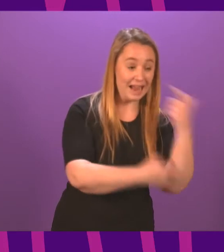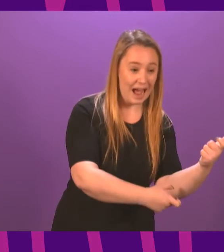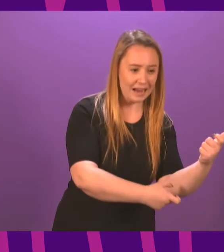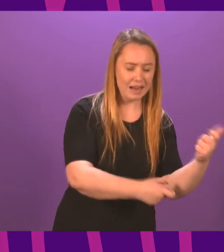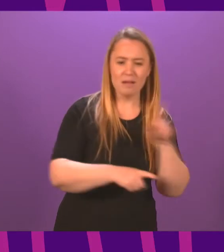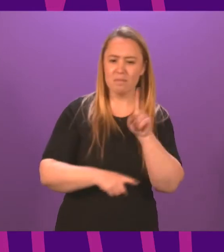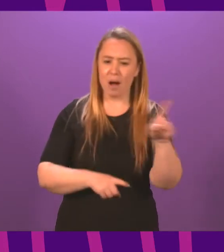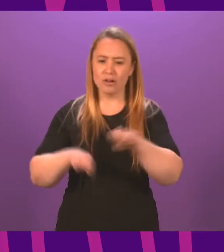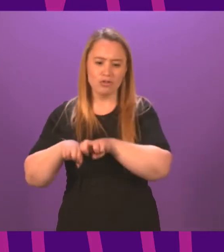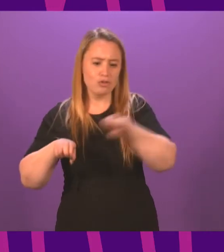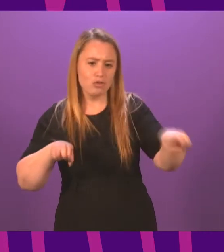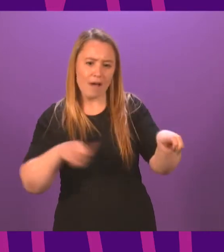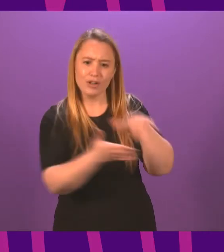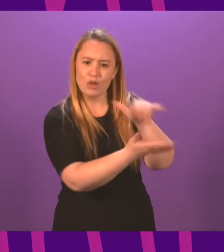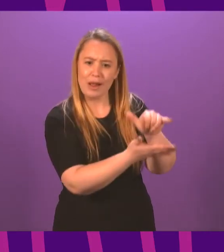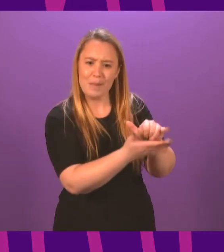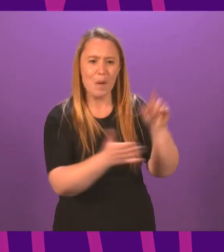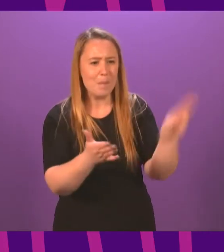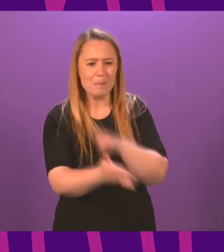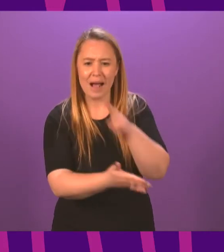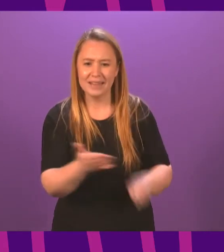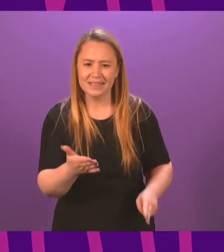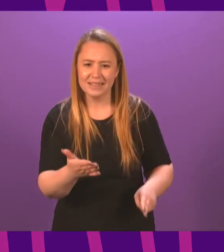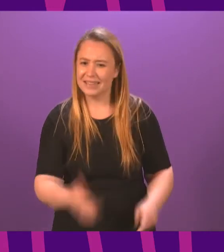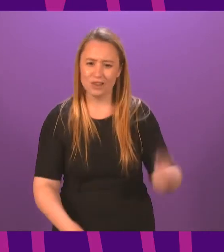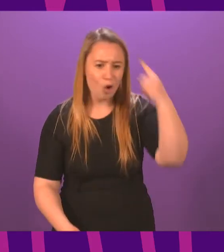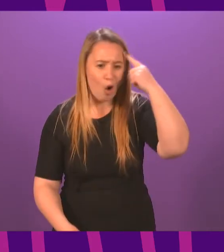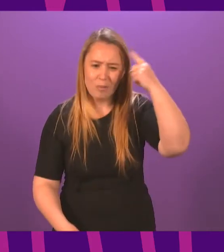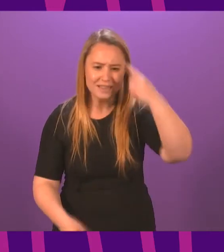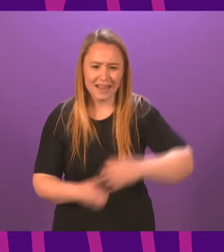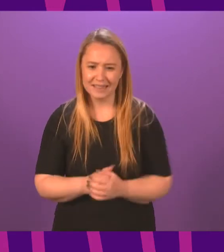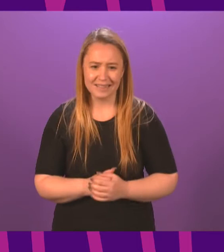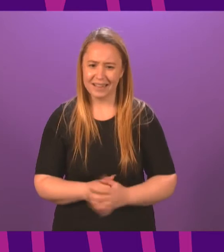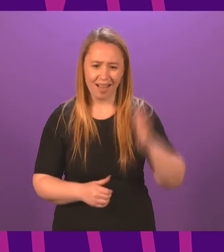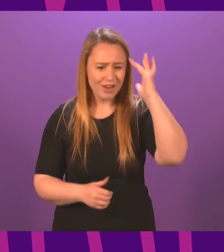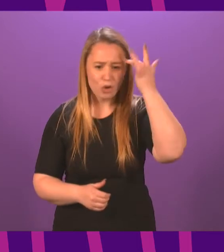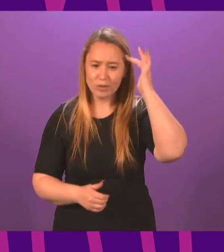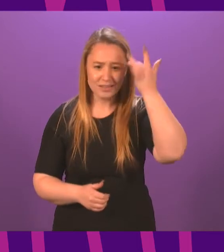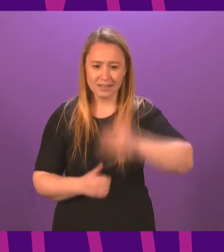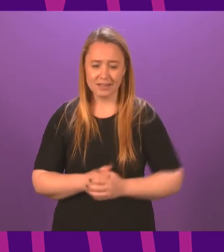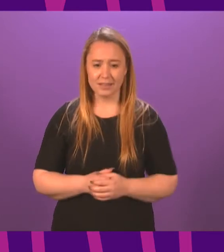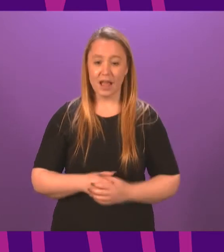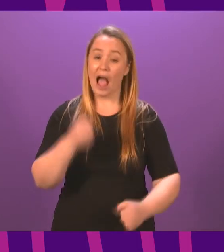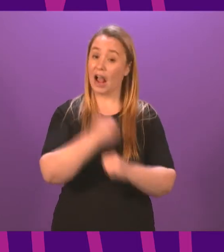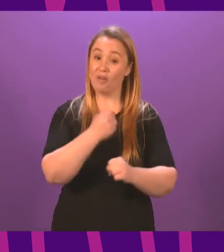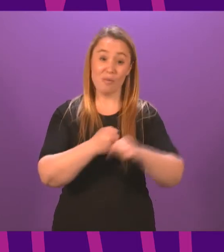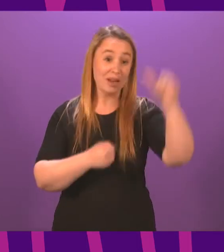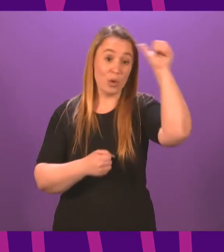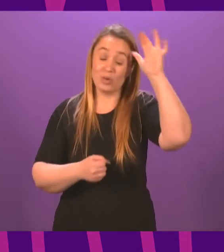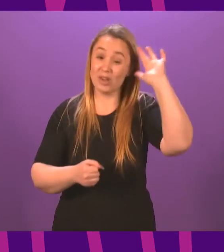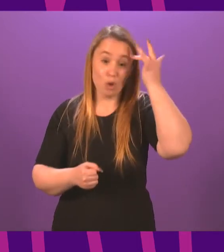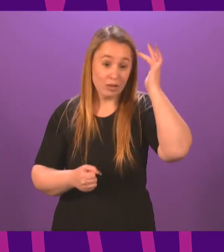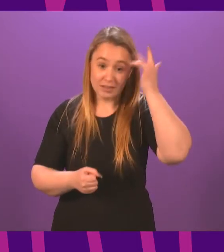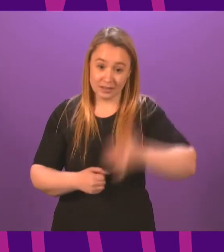a tram or a train to get to the airport. This is not common sense, it is nonsense, and the government knows it.